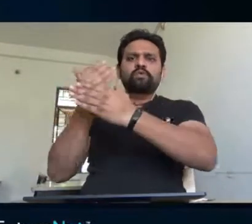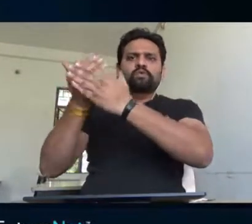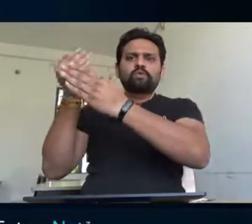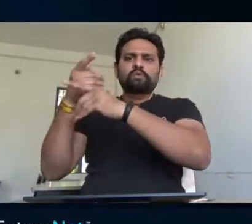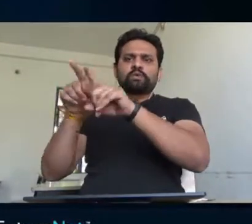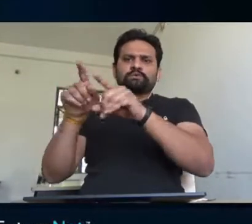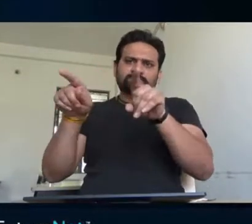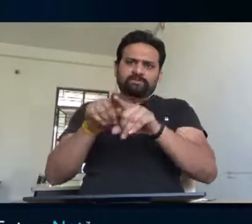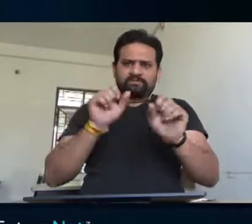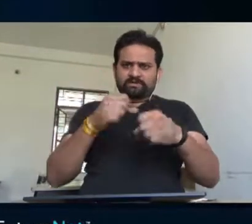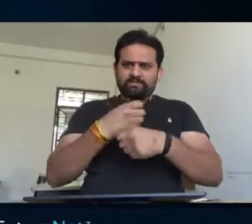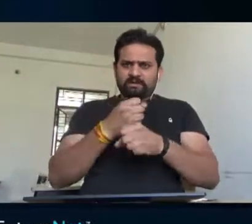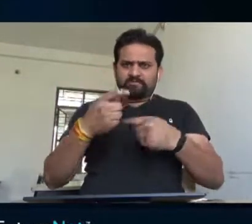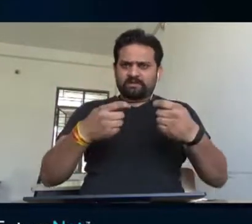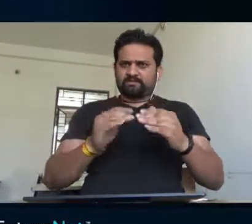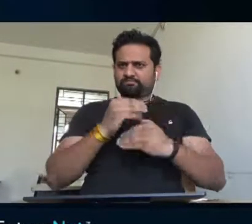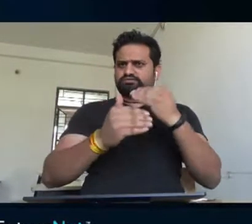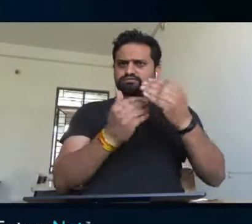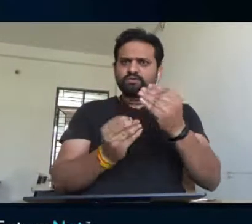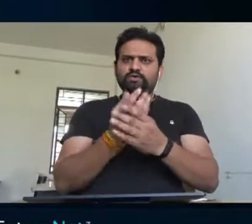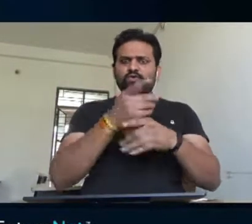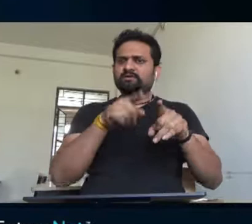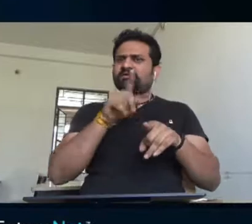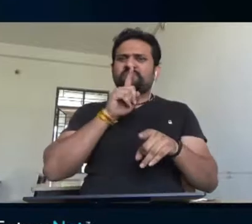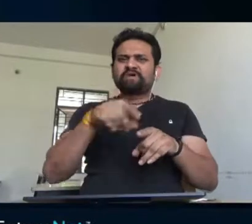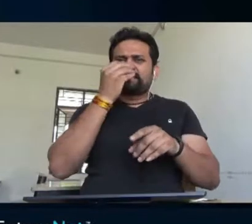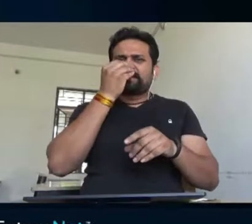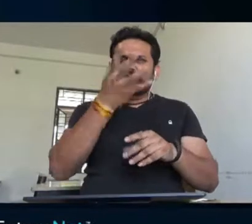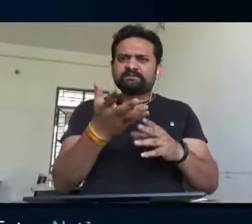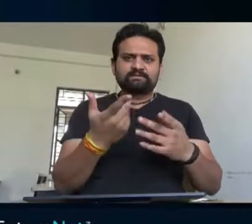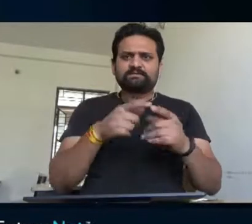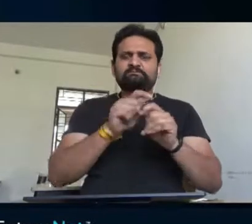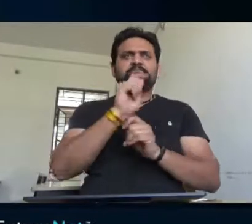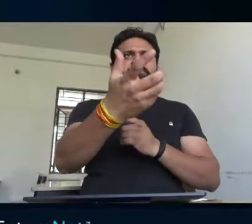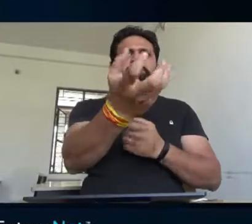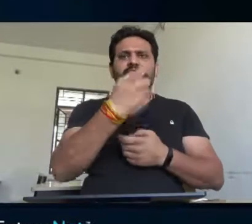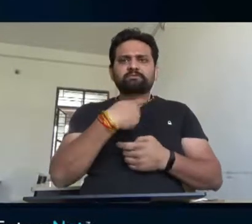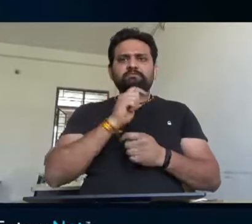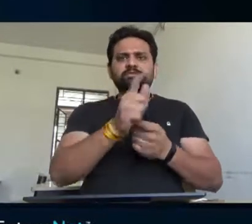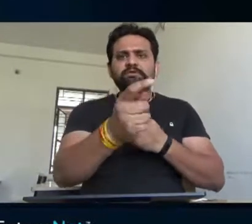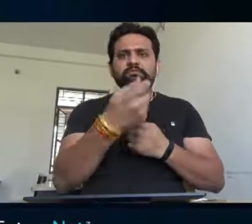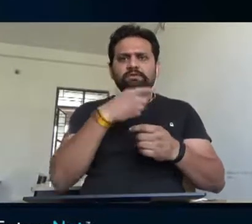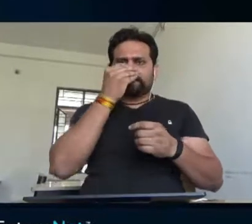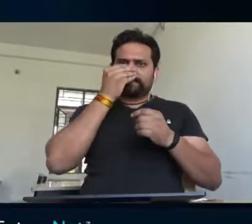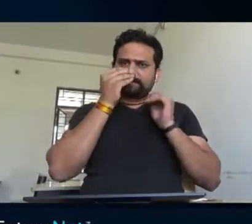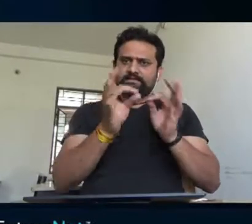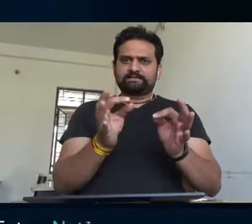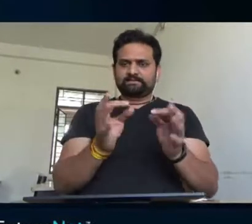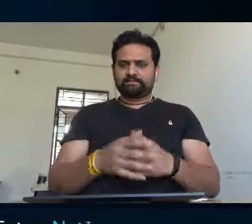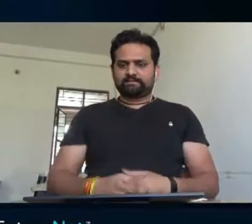possible with cryptocurrency, because it's the most easy way to handle pay in and pay outs. Huh? And we are doing